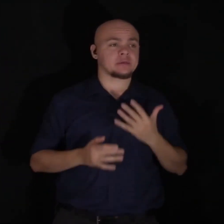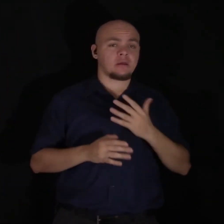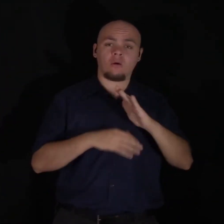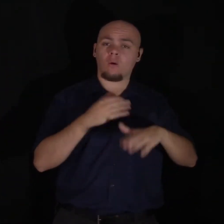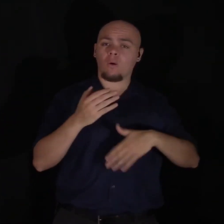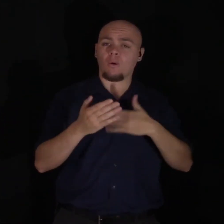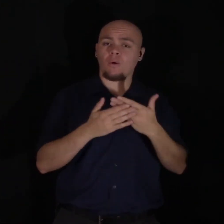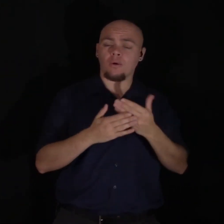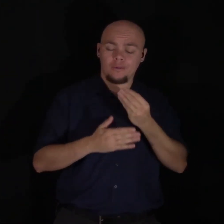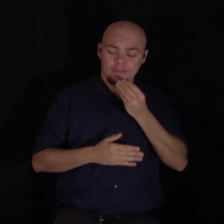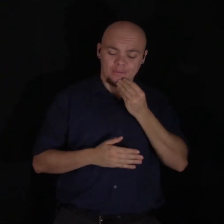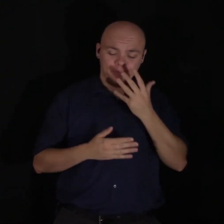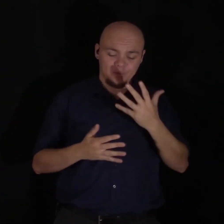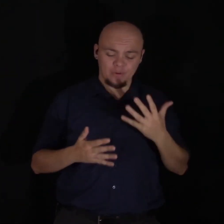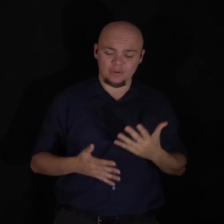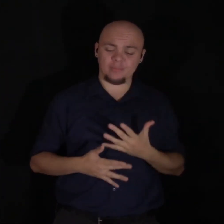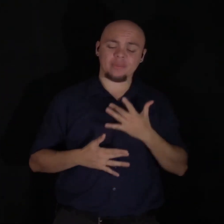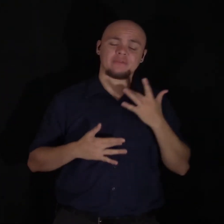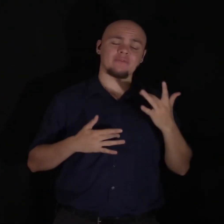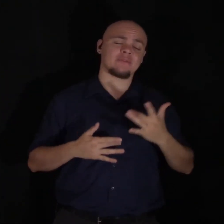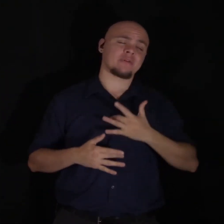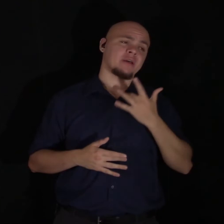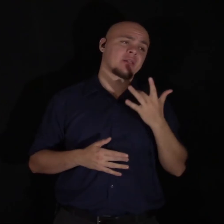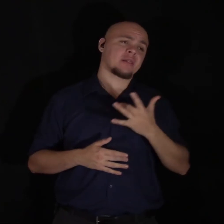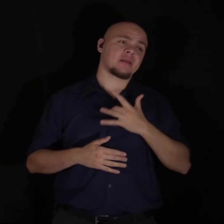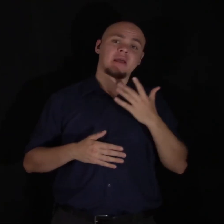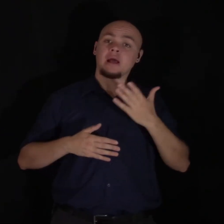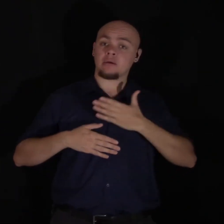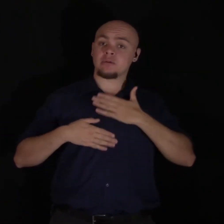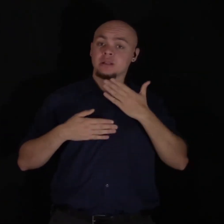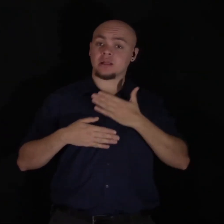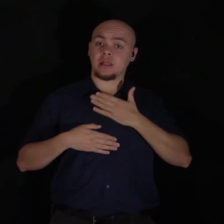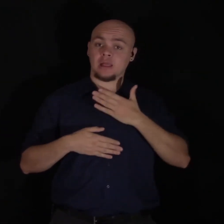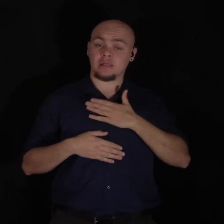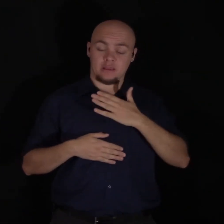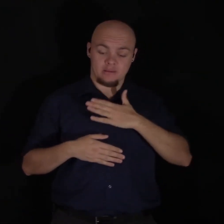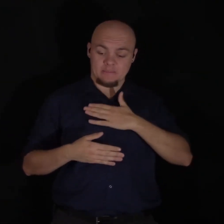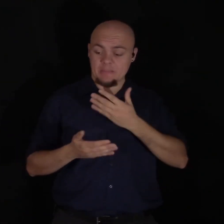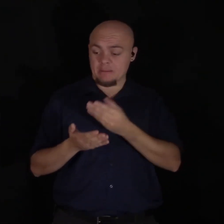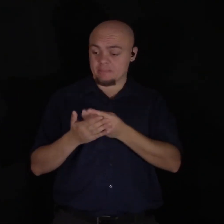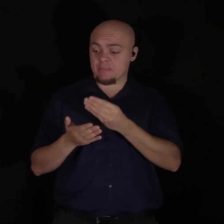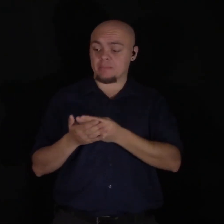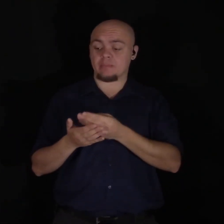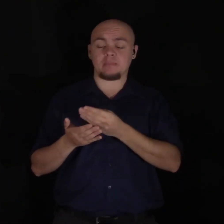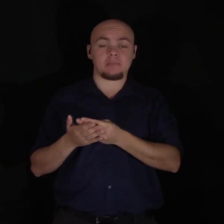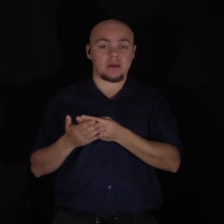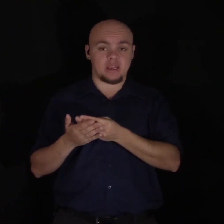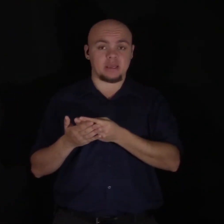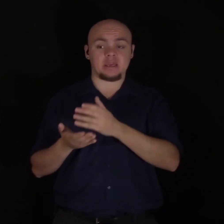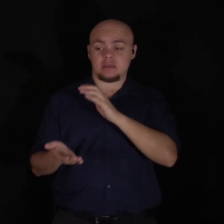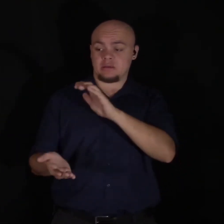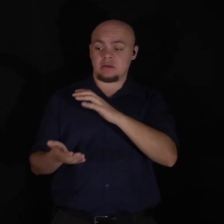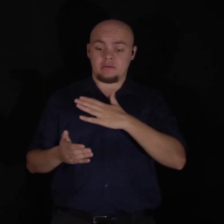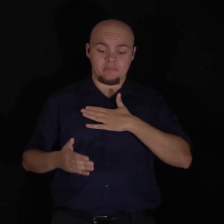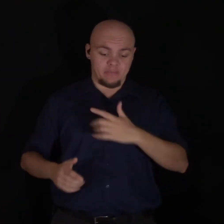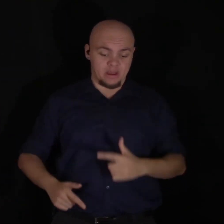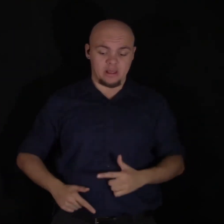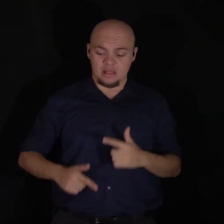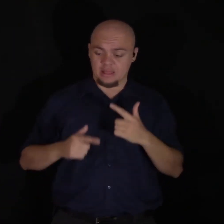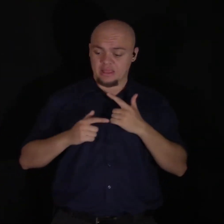warmed me how gladly I would sacrifice my fortune, my existence, my every hope,